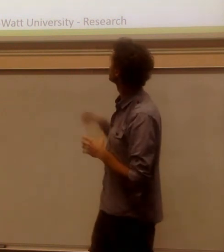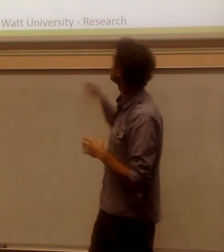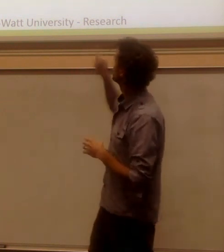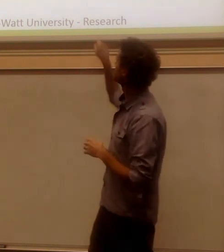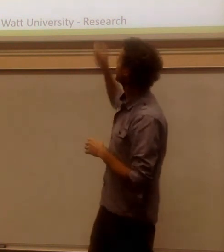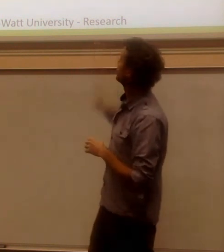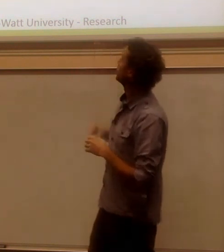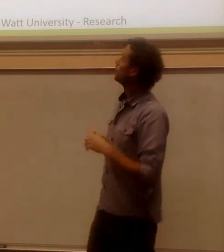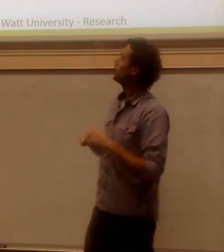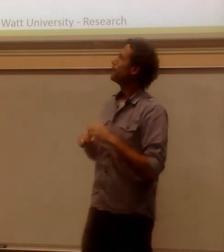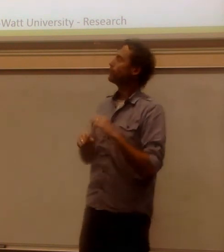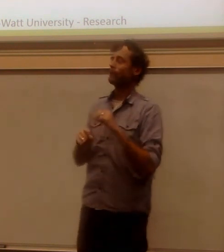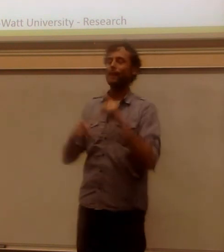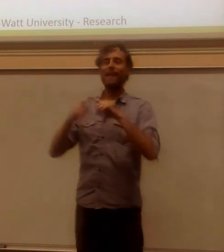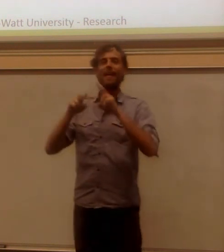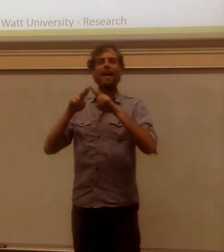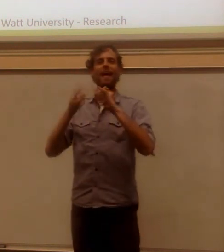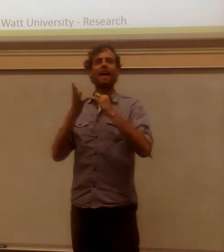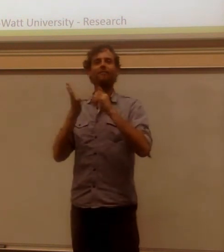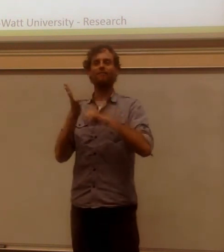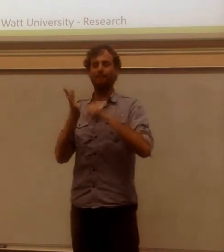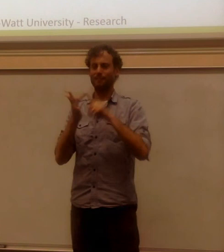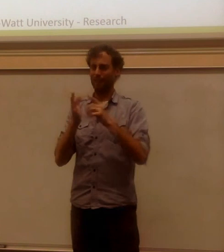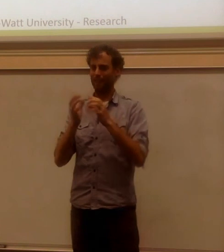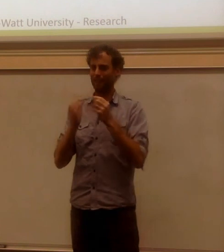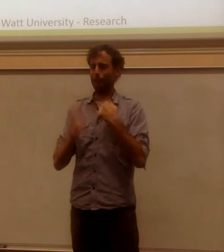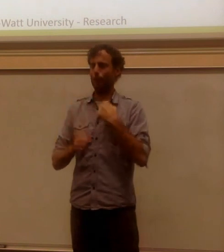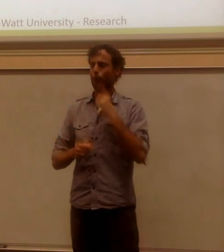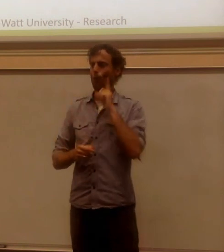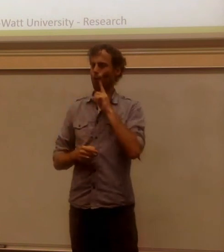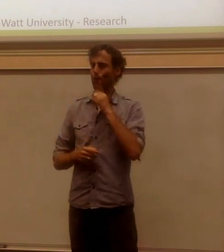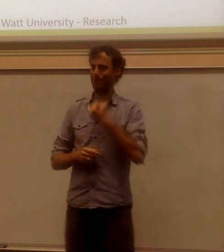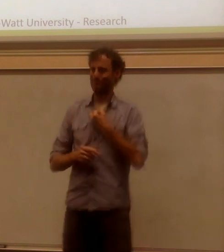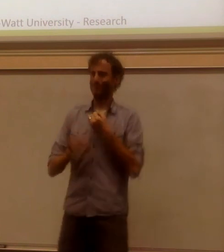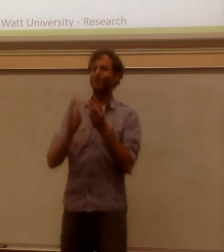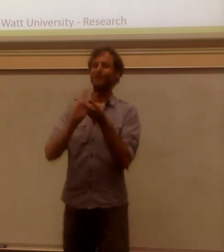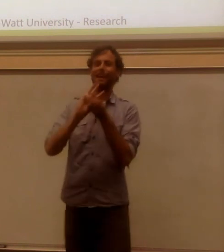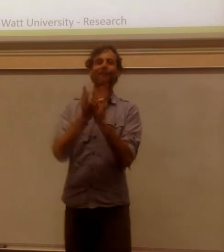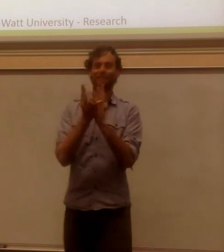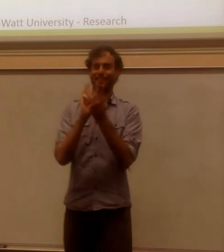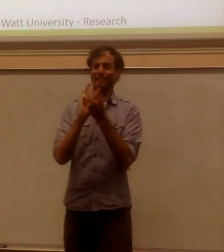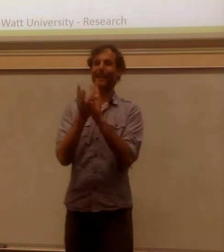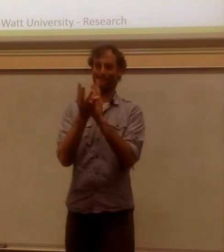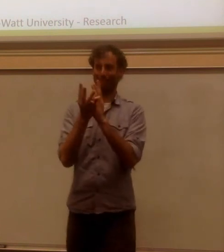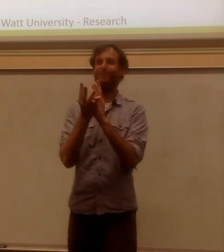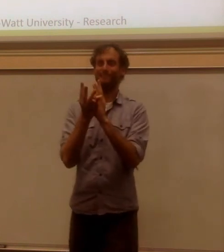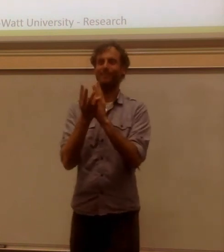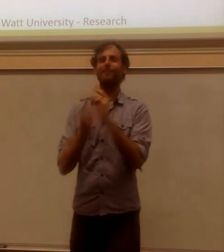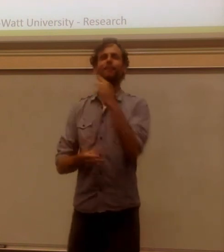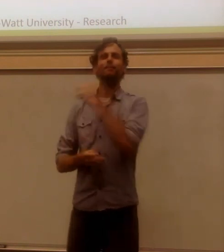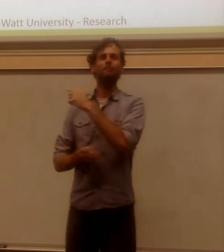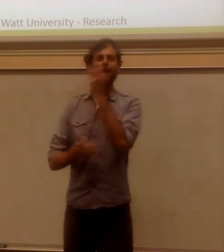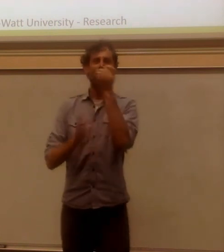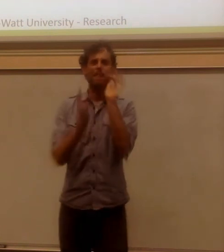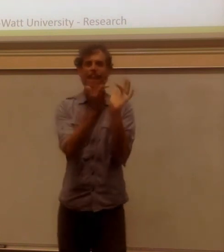software. EFSLI, the European Federation Forum of Sign